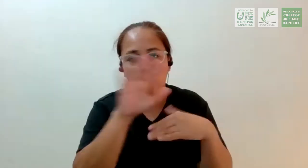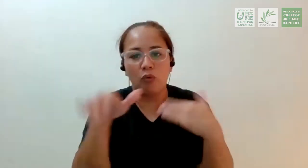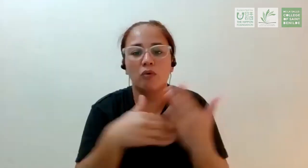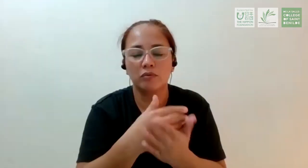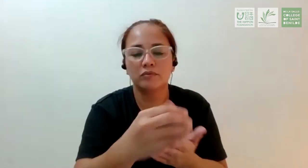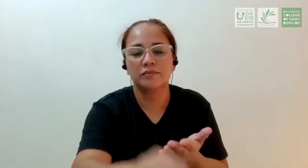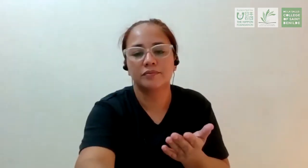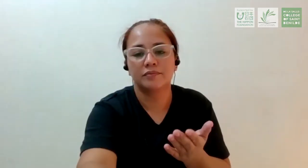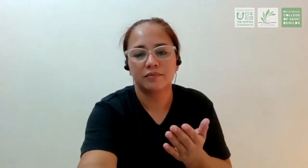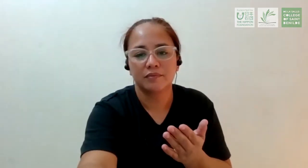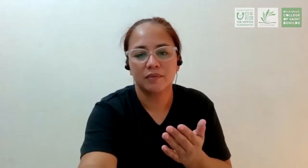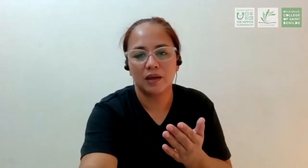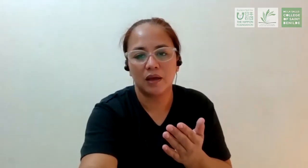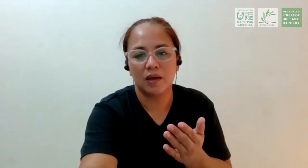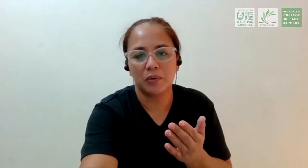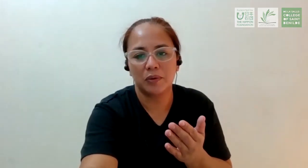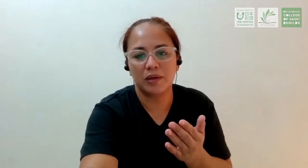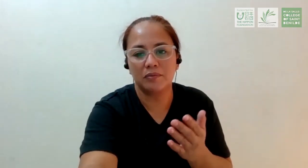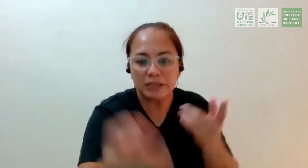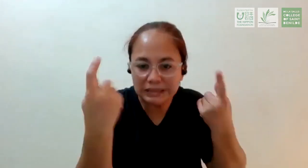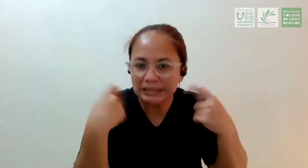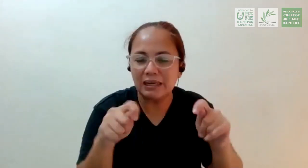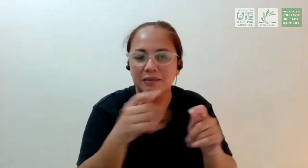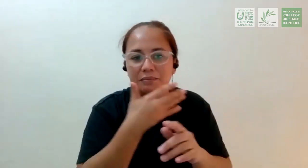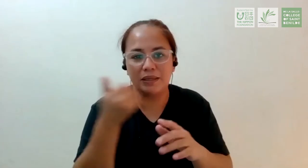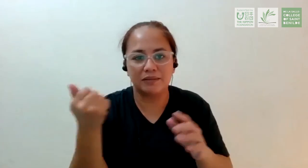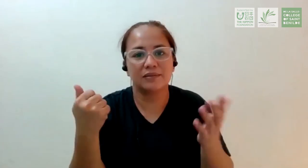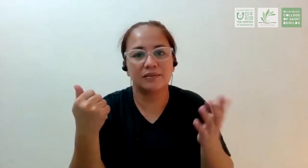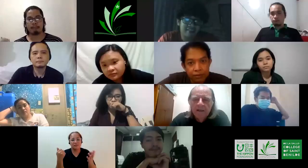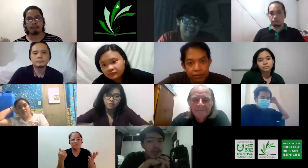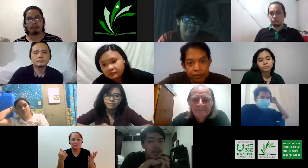do the best we possibly can.